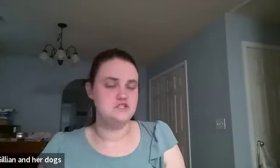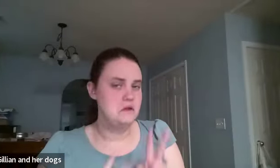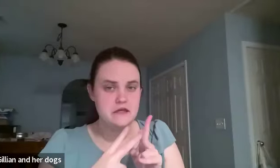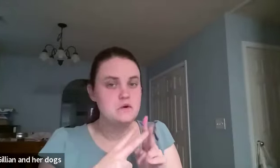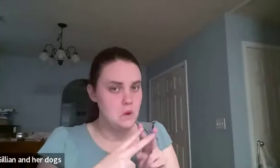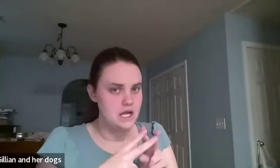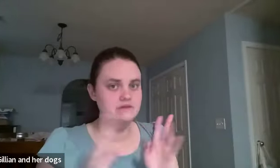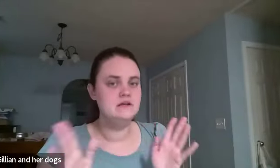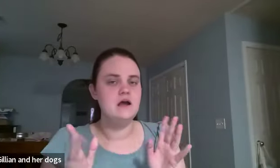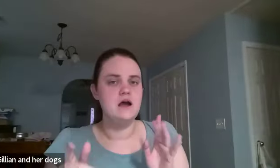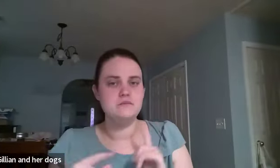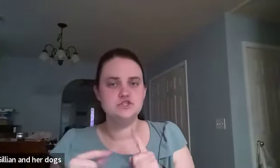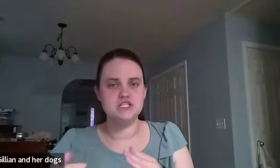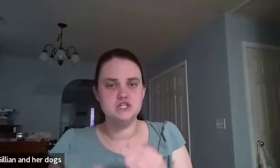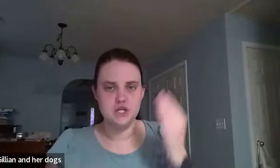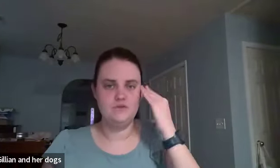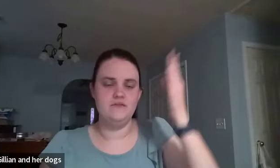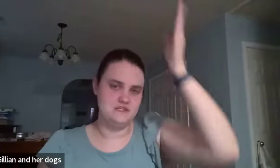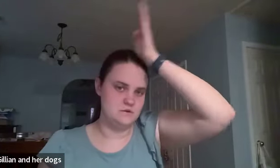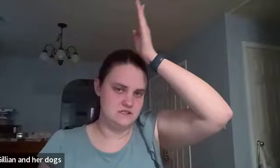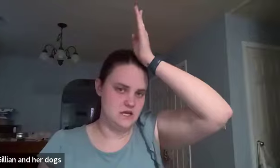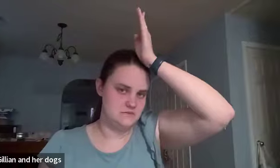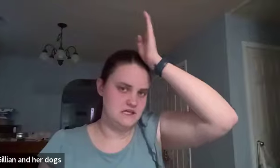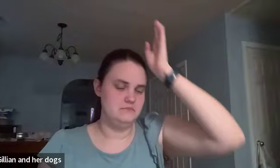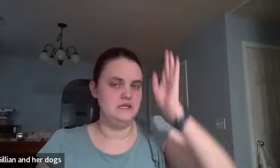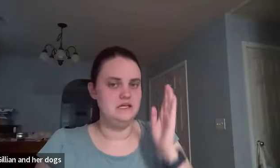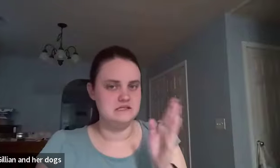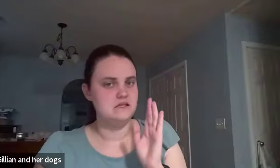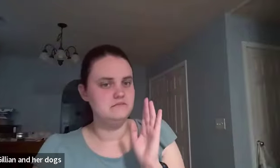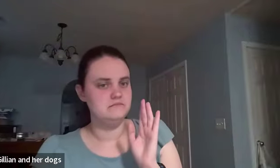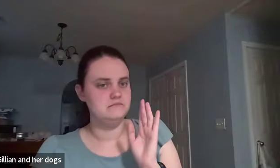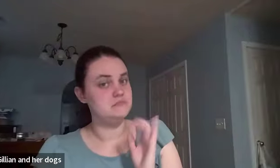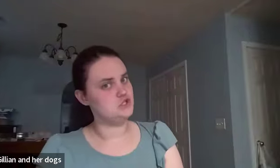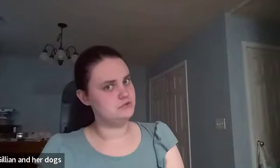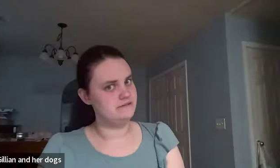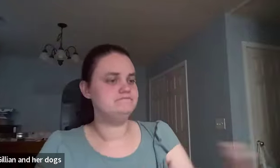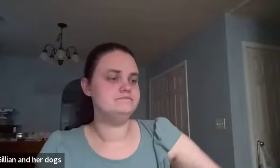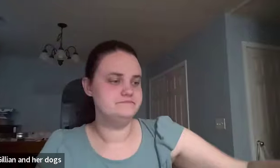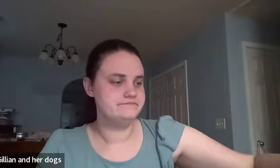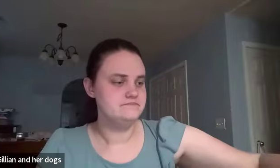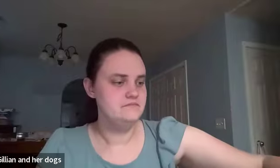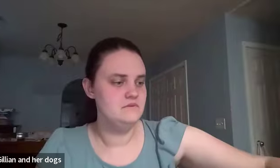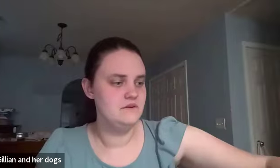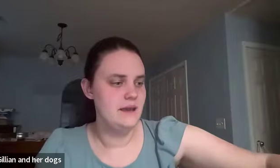So either one, just know that this one sometimes can be easily misinterpreted.